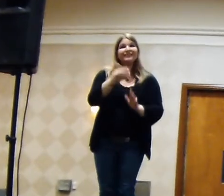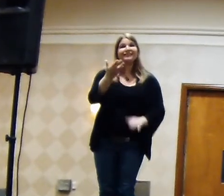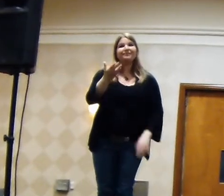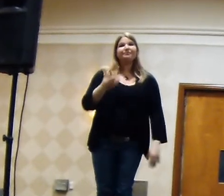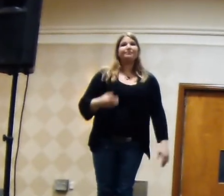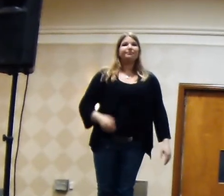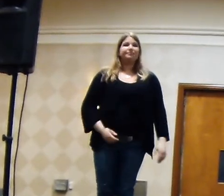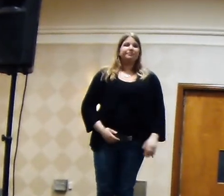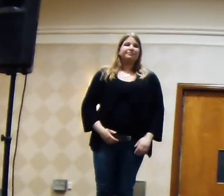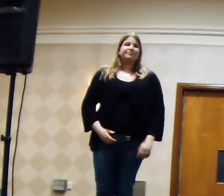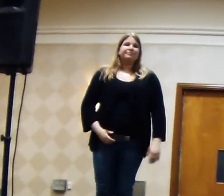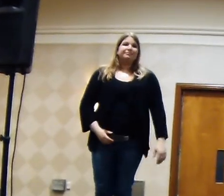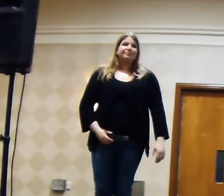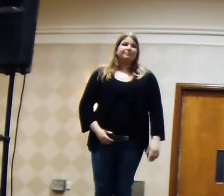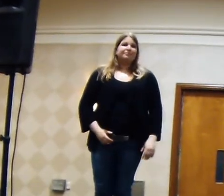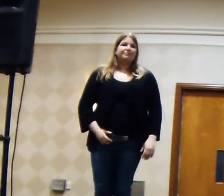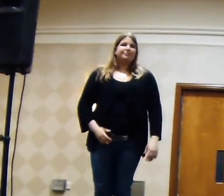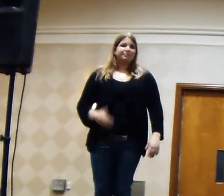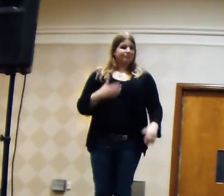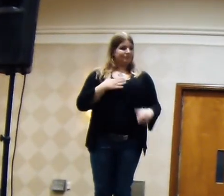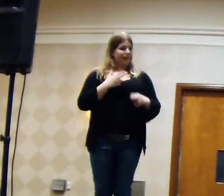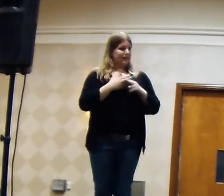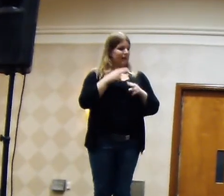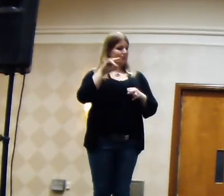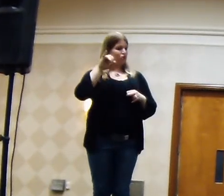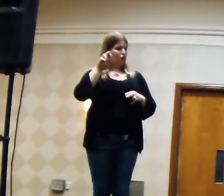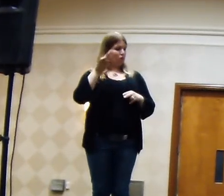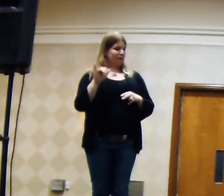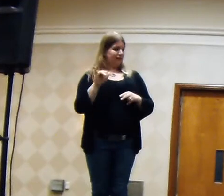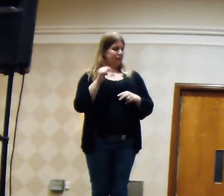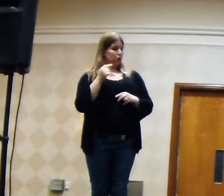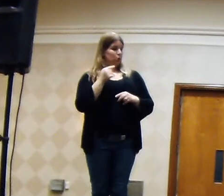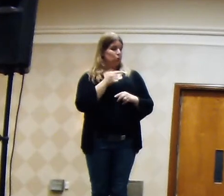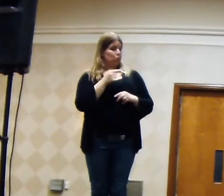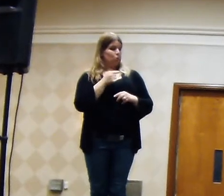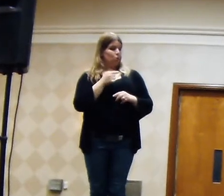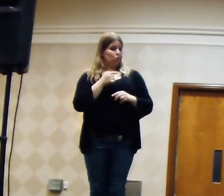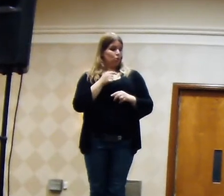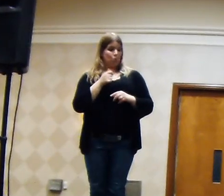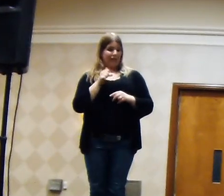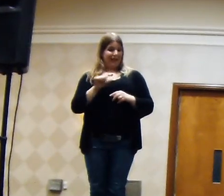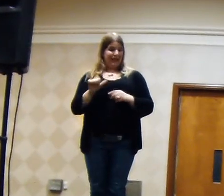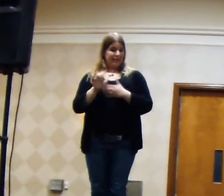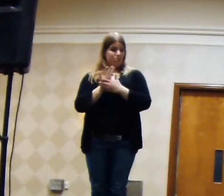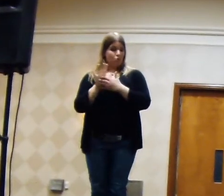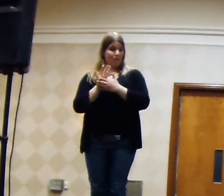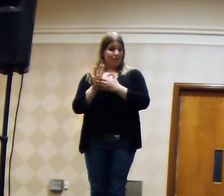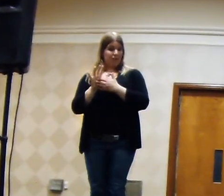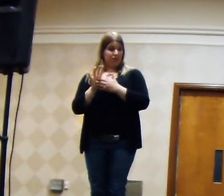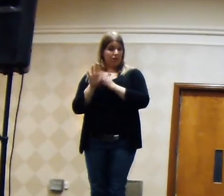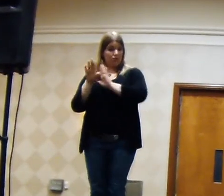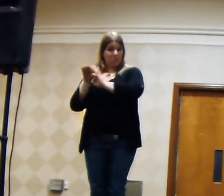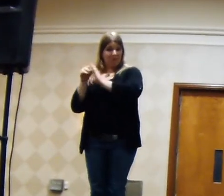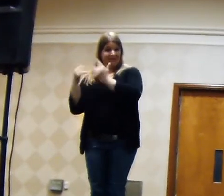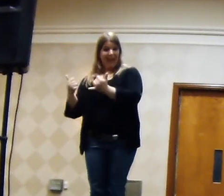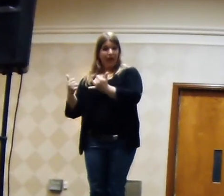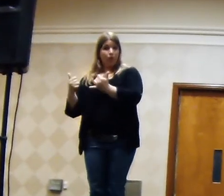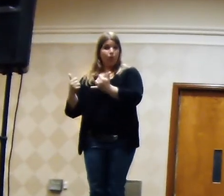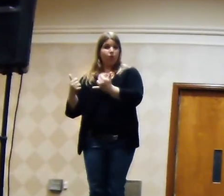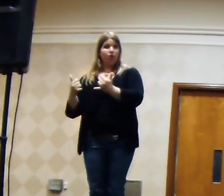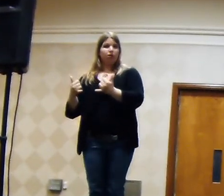young man. My name is Jeremy, and are you in any movies currently in development? Thank